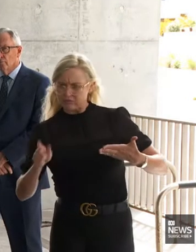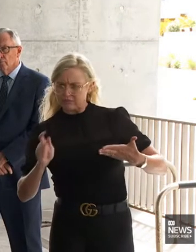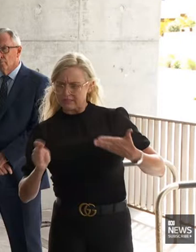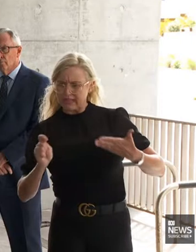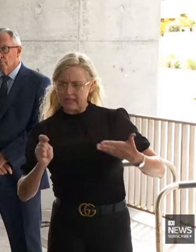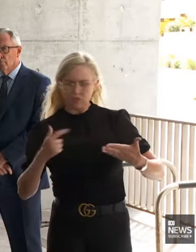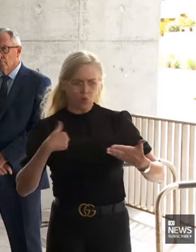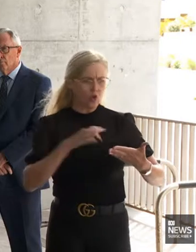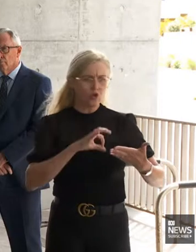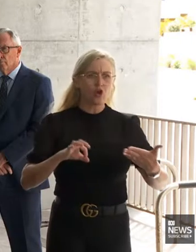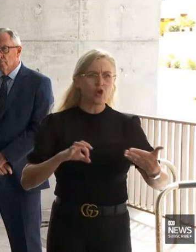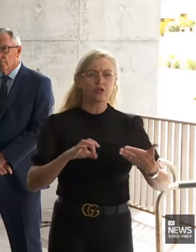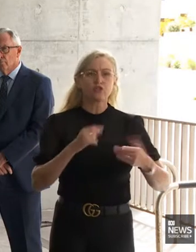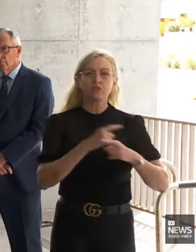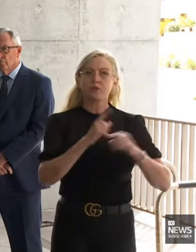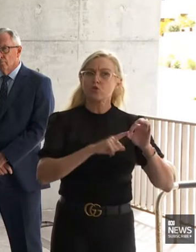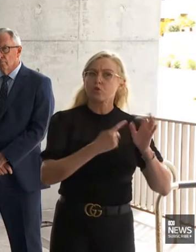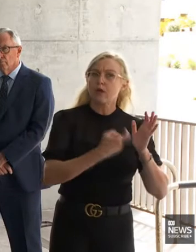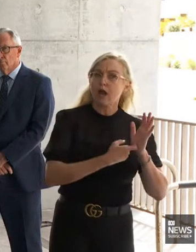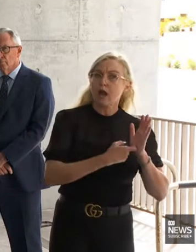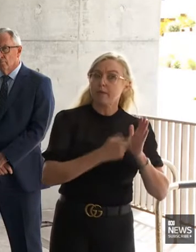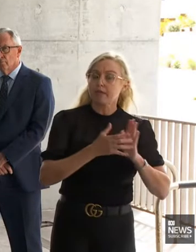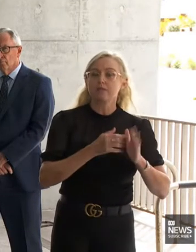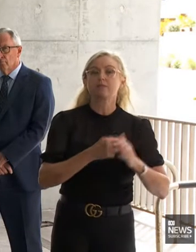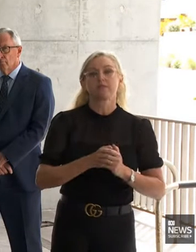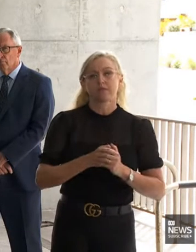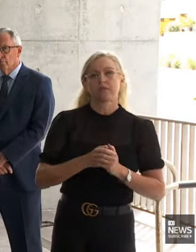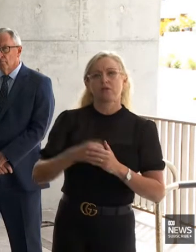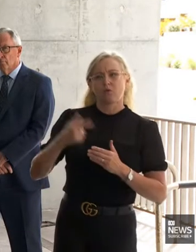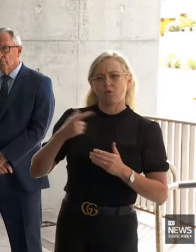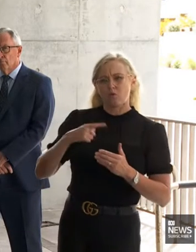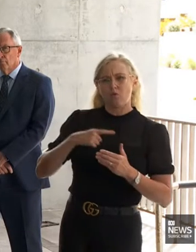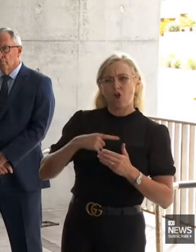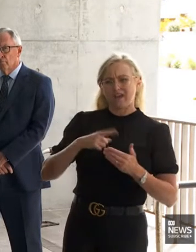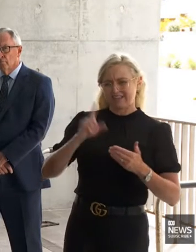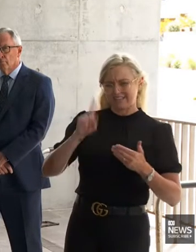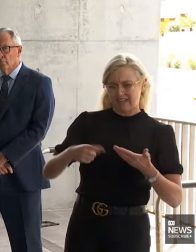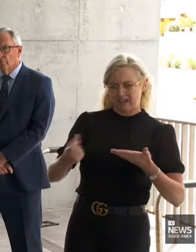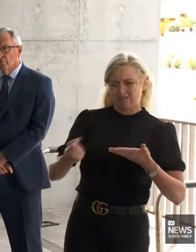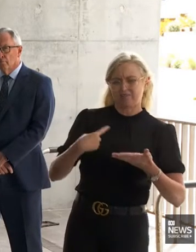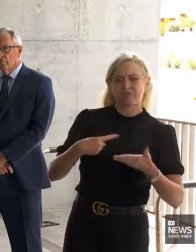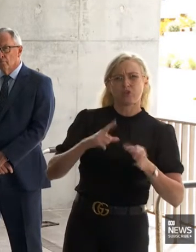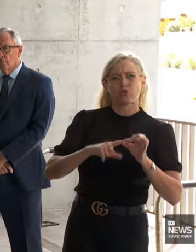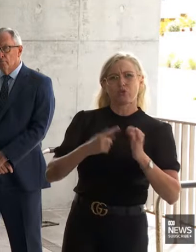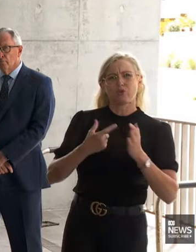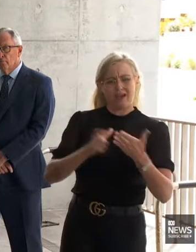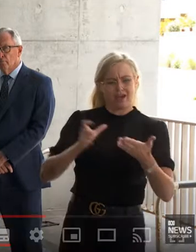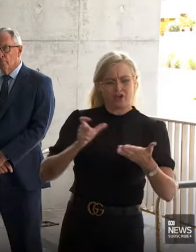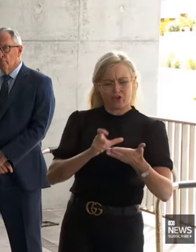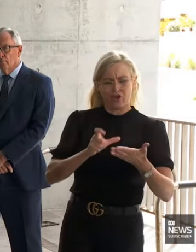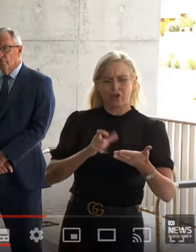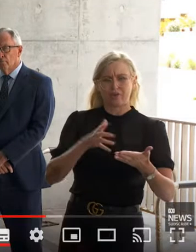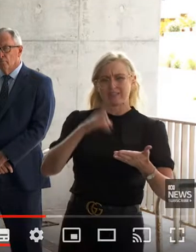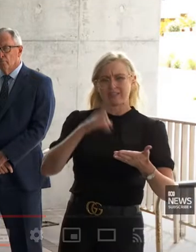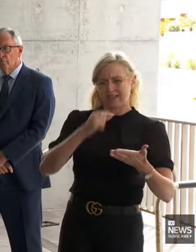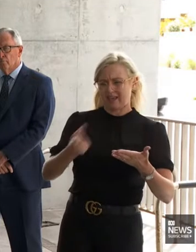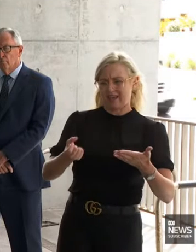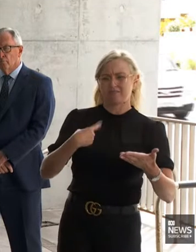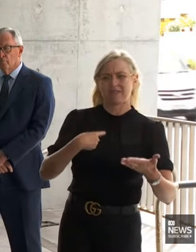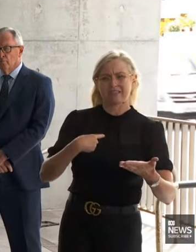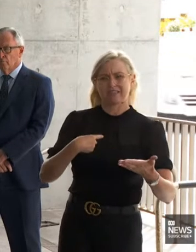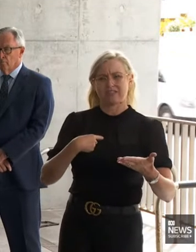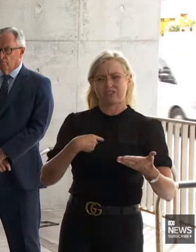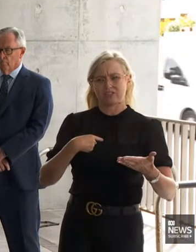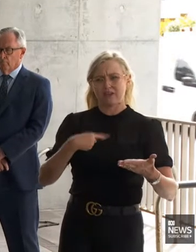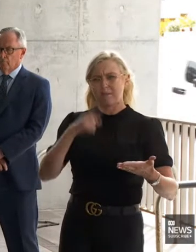So why? Are you saying on the QR code? Yeah, on the QR code. So why introduce the alerts back when your ultimate message is just get tested when you're sick?